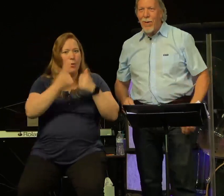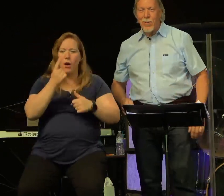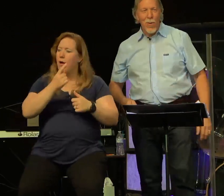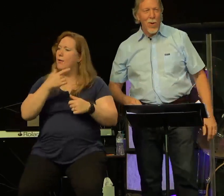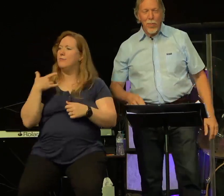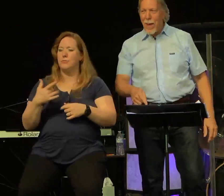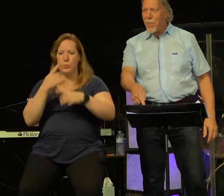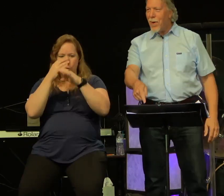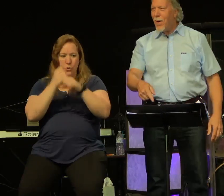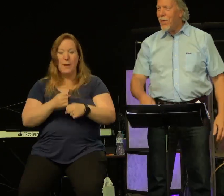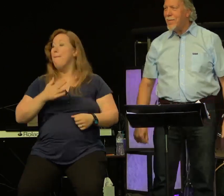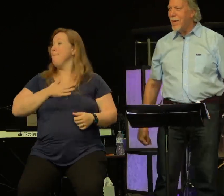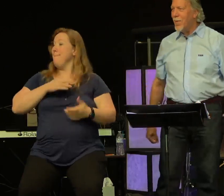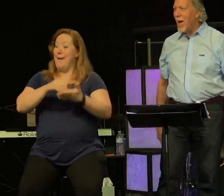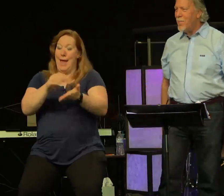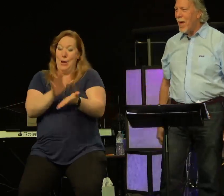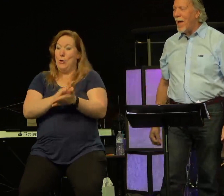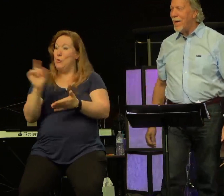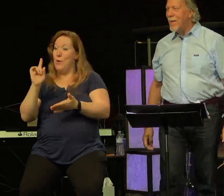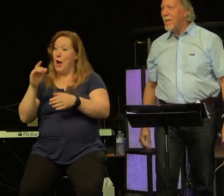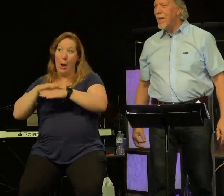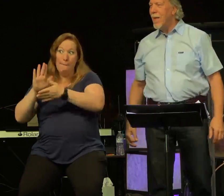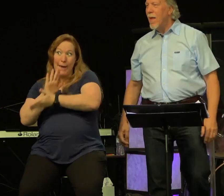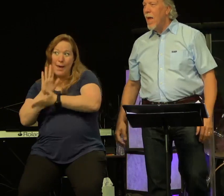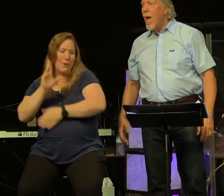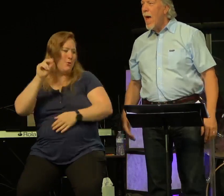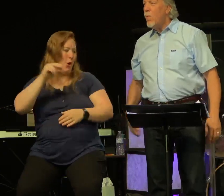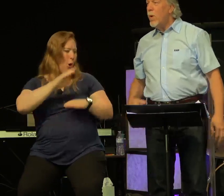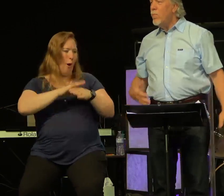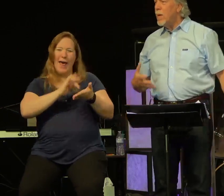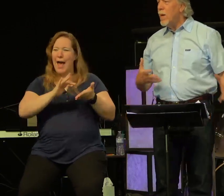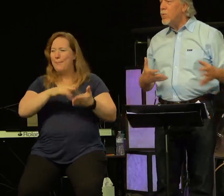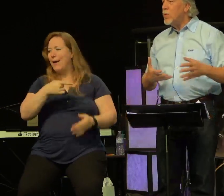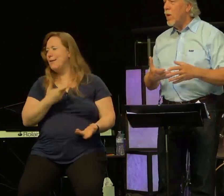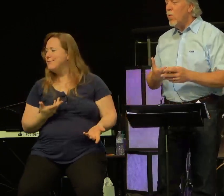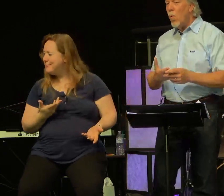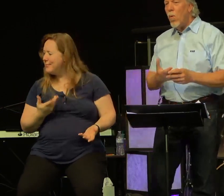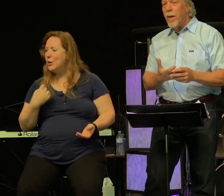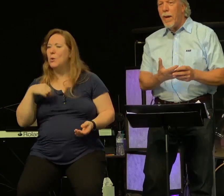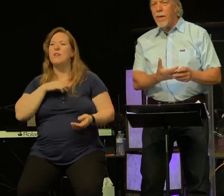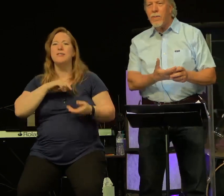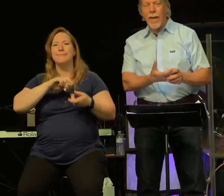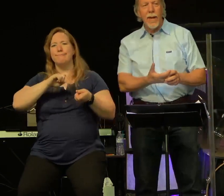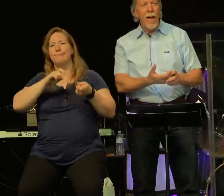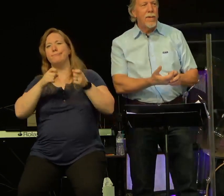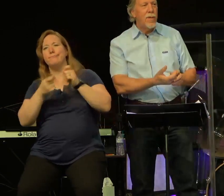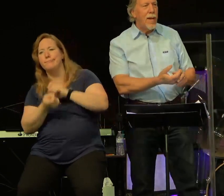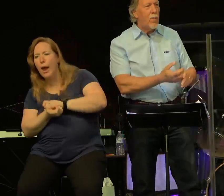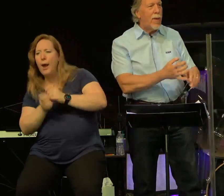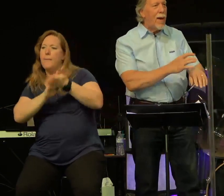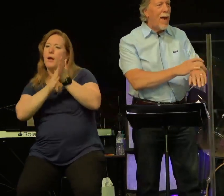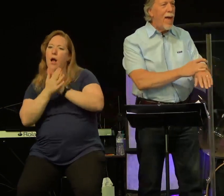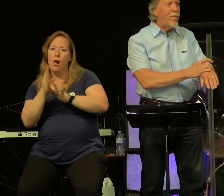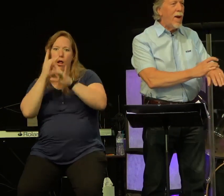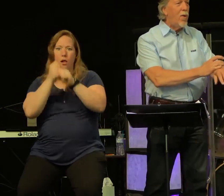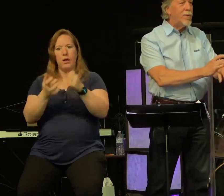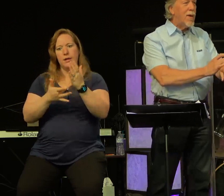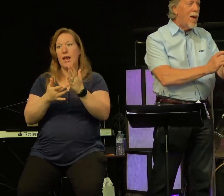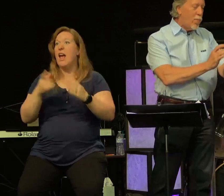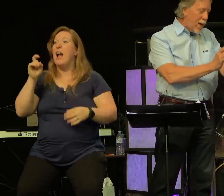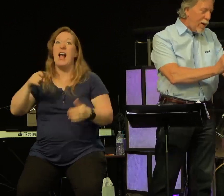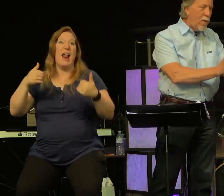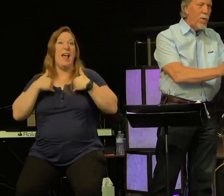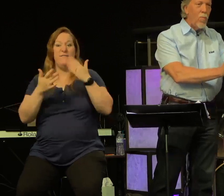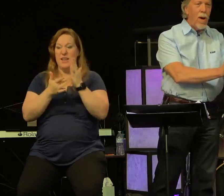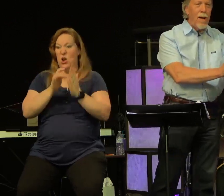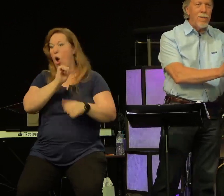My notes aren't on paper, they're on this little iPad. And we've become so oriented to technology that we got to have it all the time.